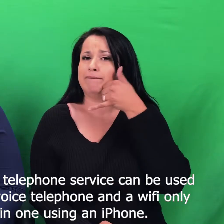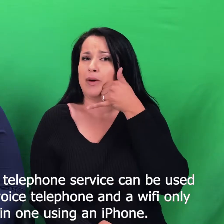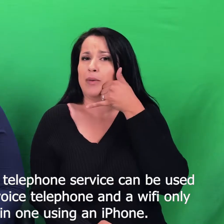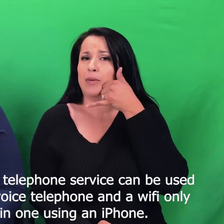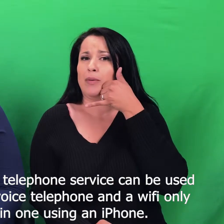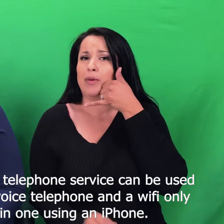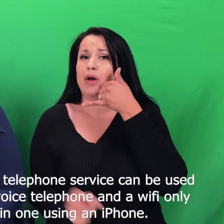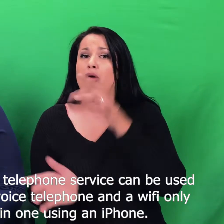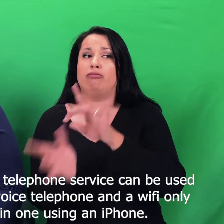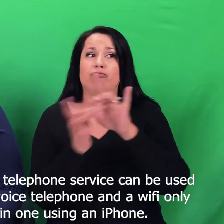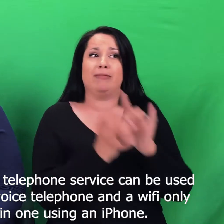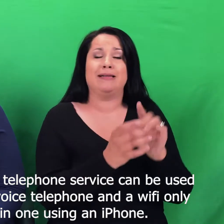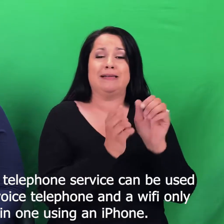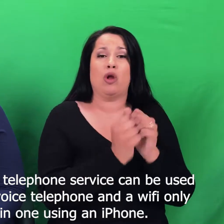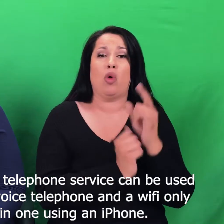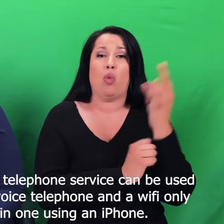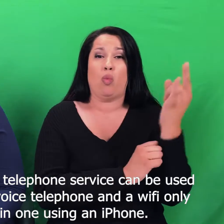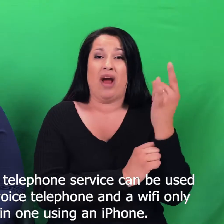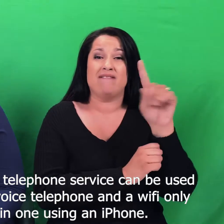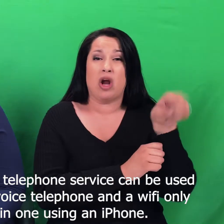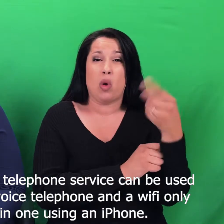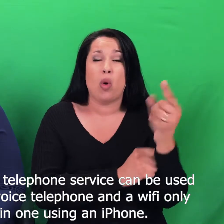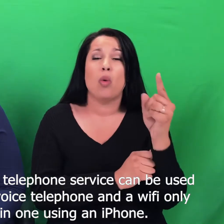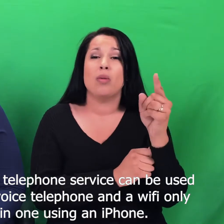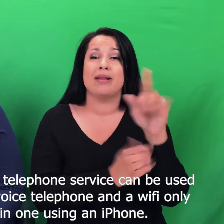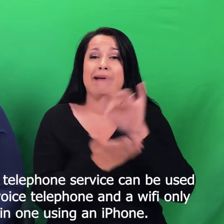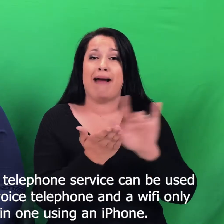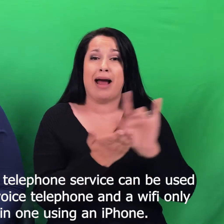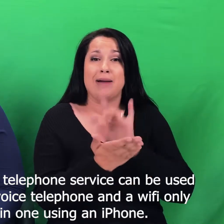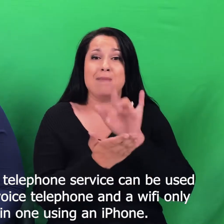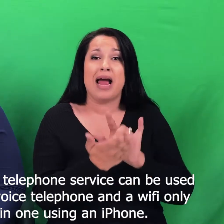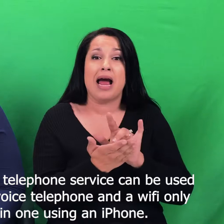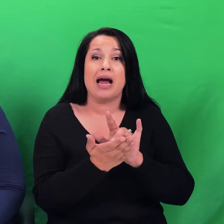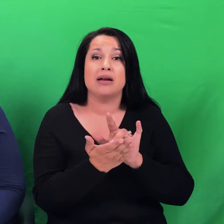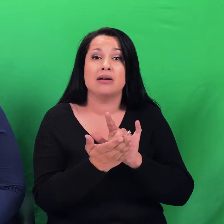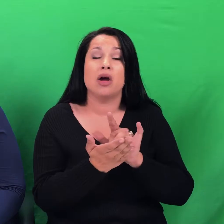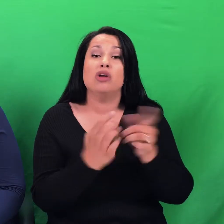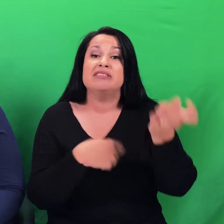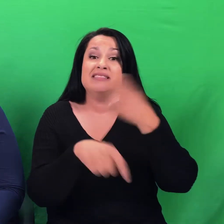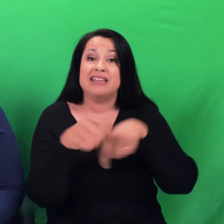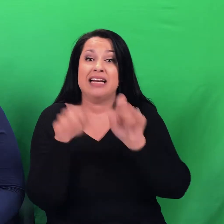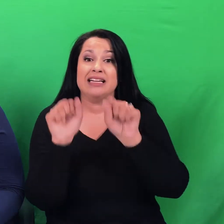iPad, or all in one using an iPhone.